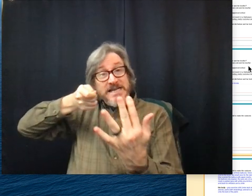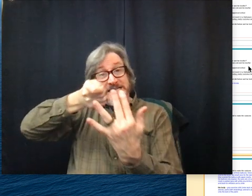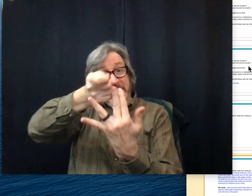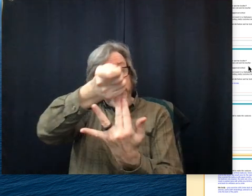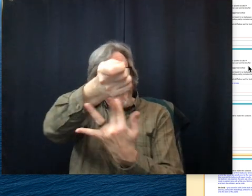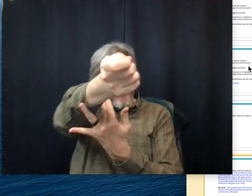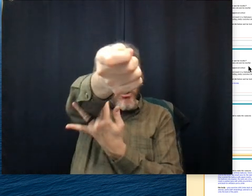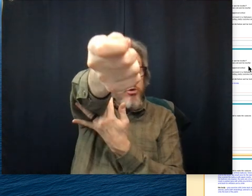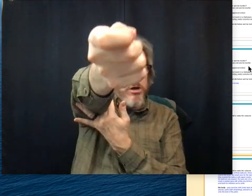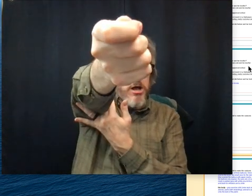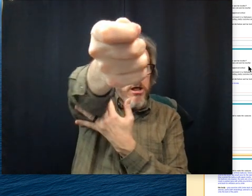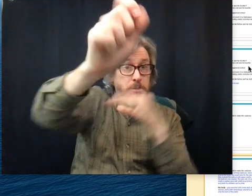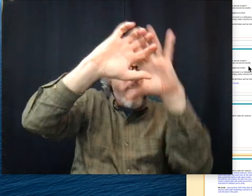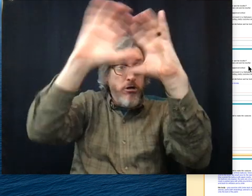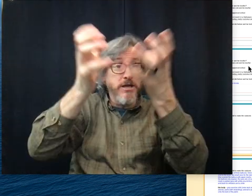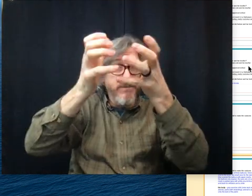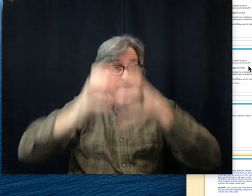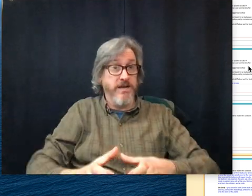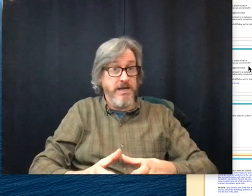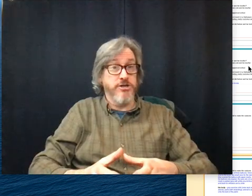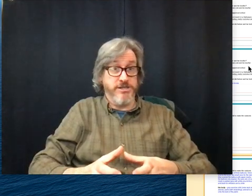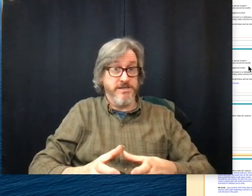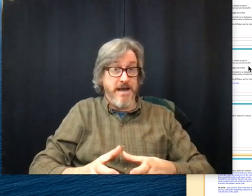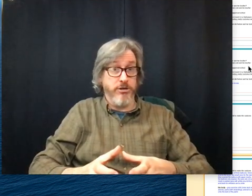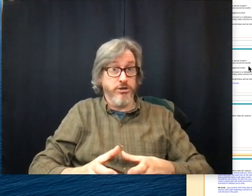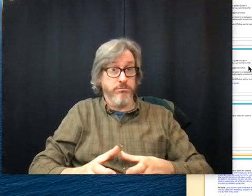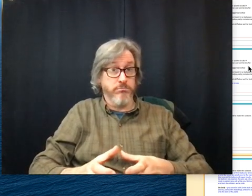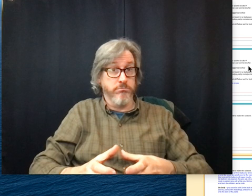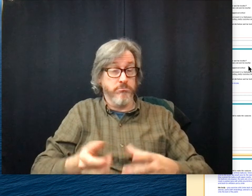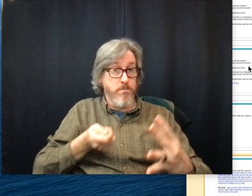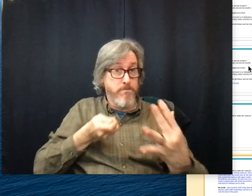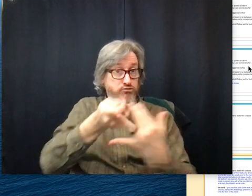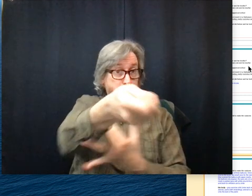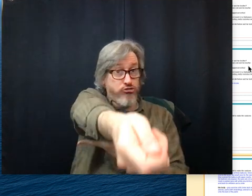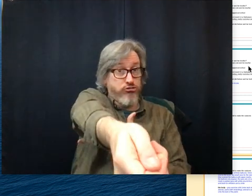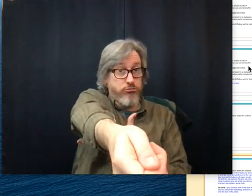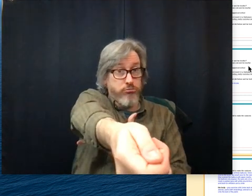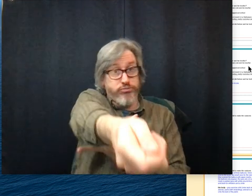literally stuck his hand through the parking meter that he had just established.